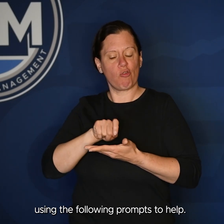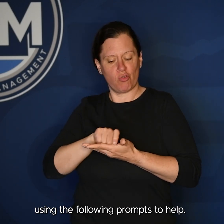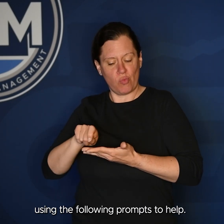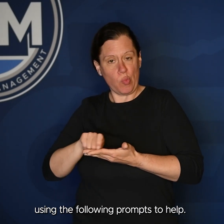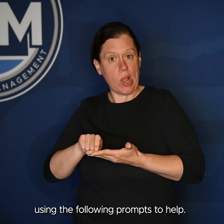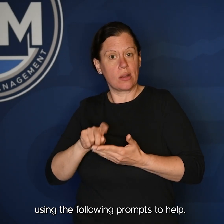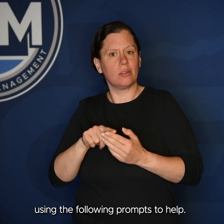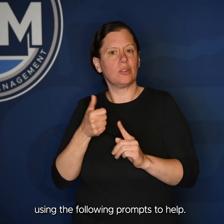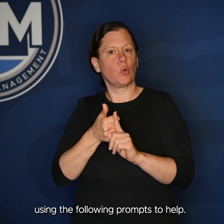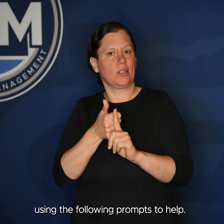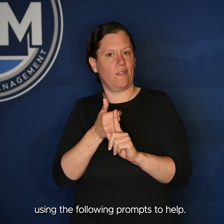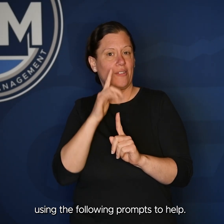help.